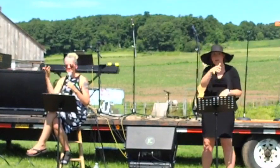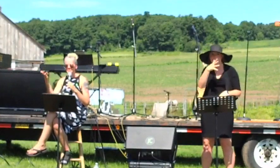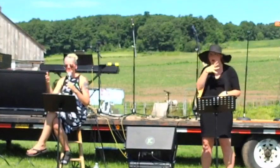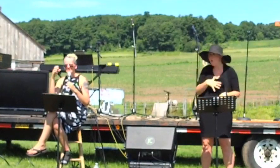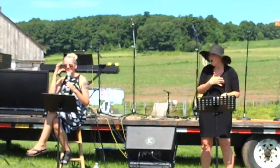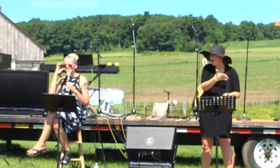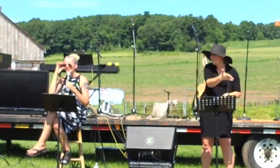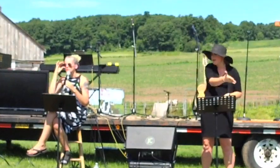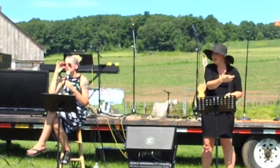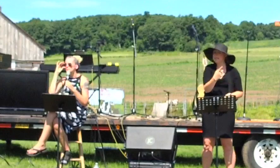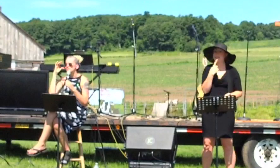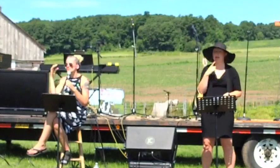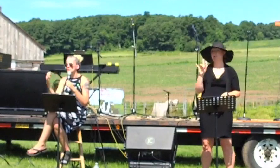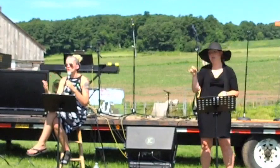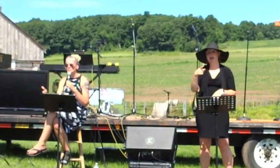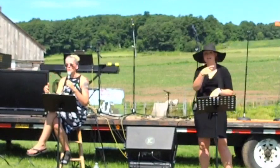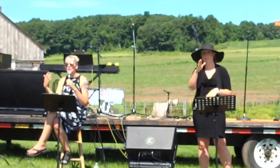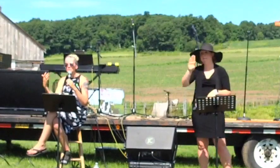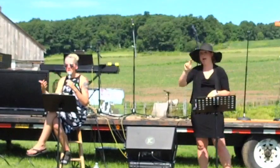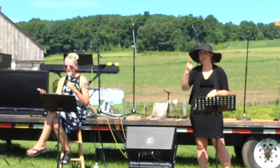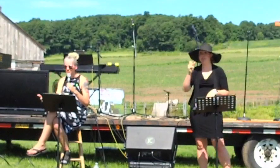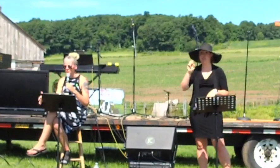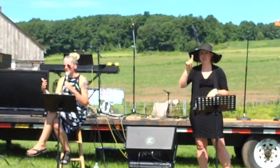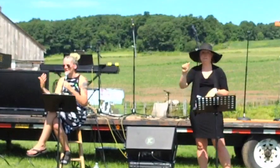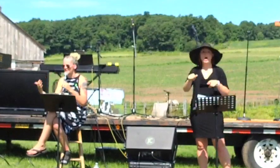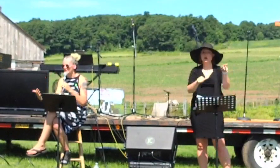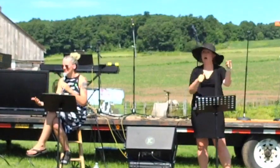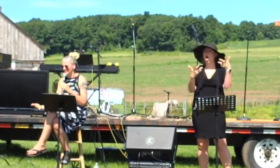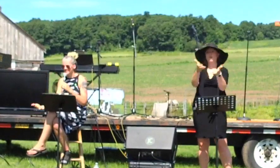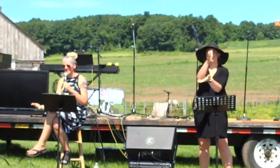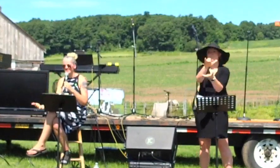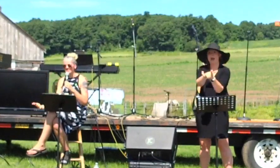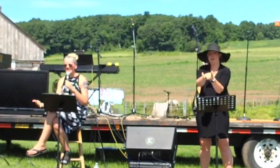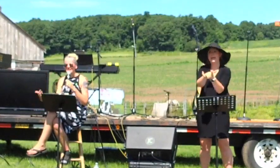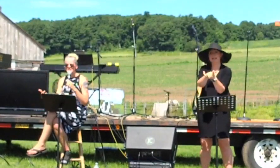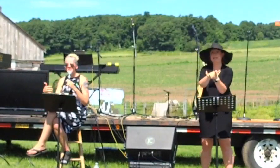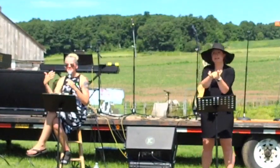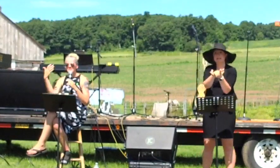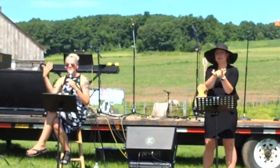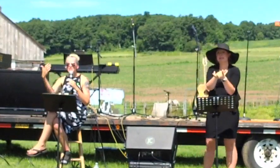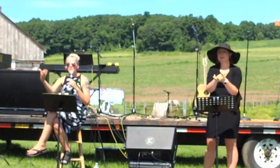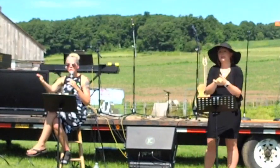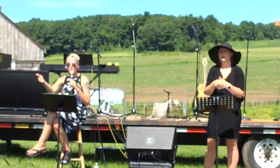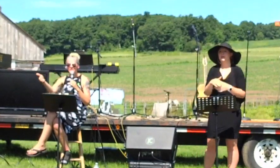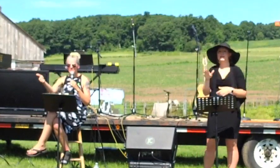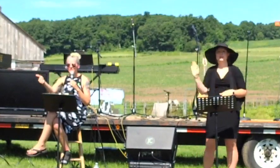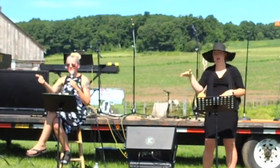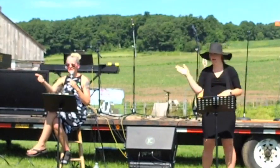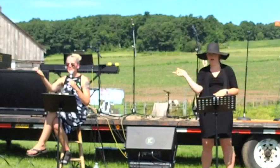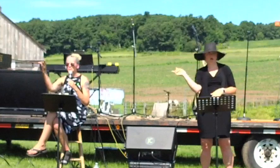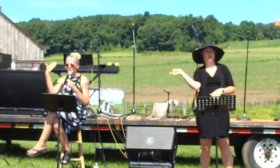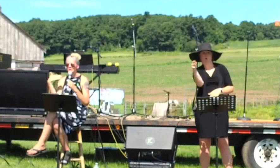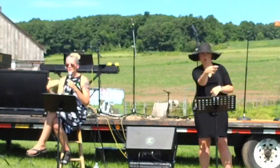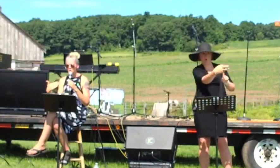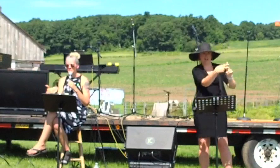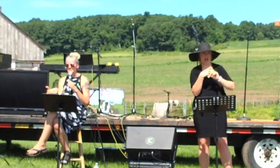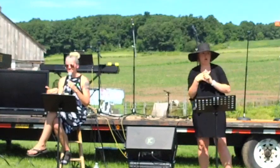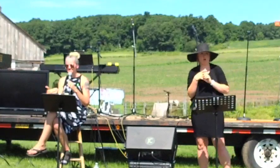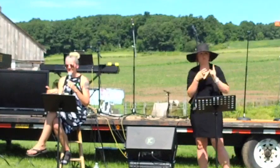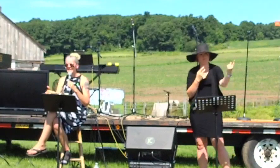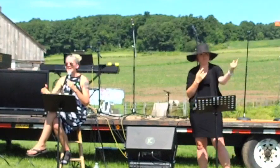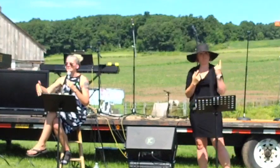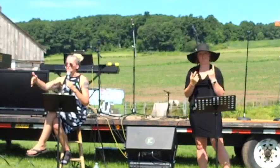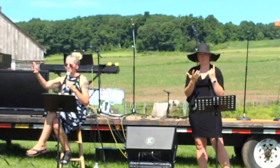they tell him, that's Bathsheba. She's the wife of Uriah the Hittite. And he says, go get her and bring her to